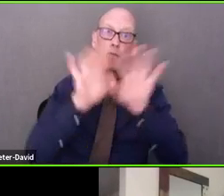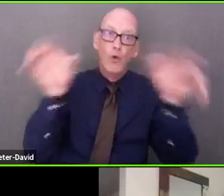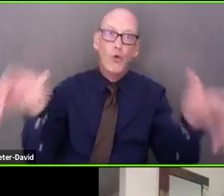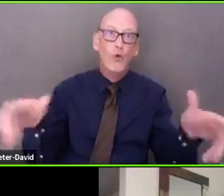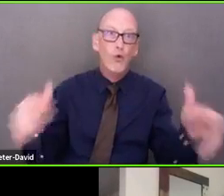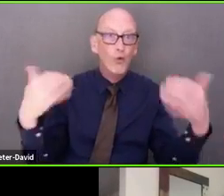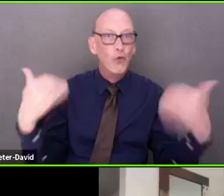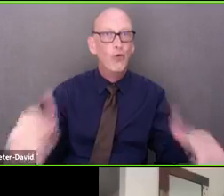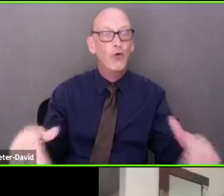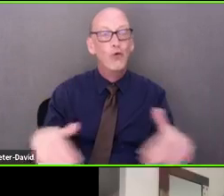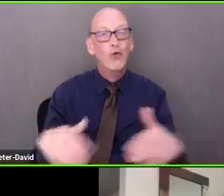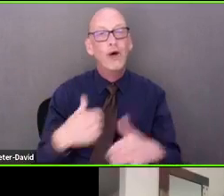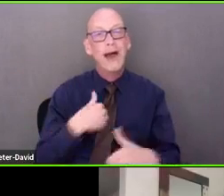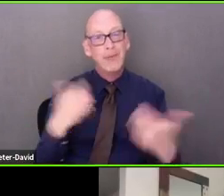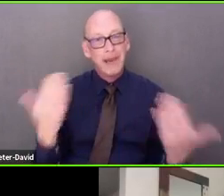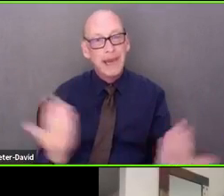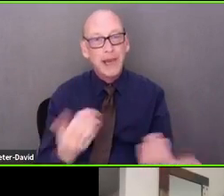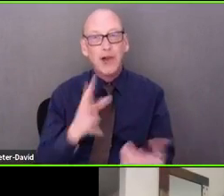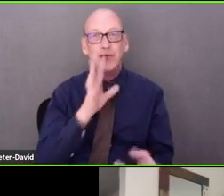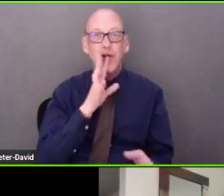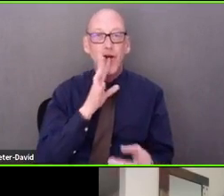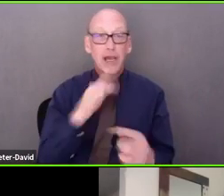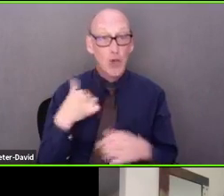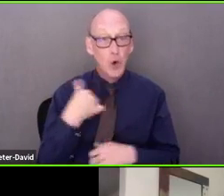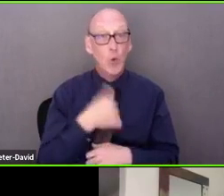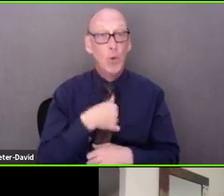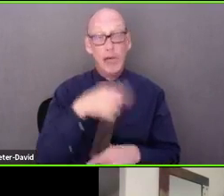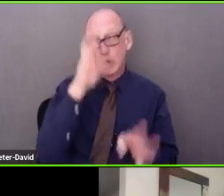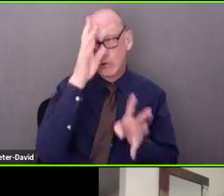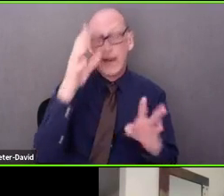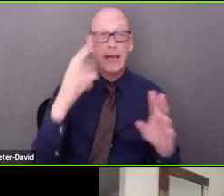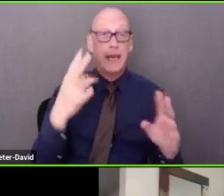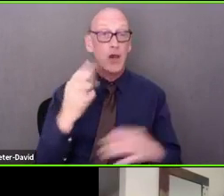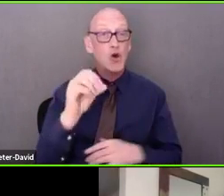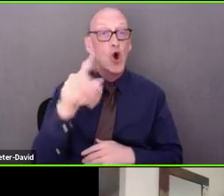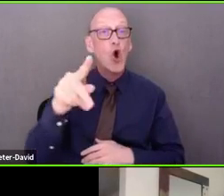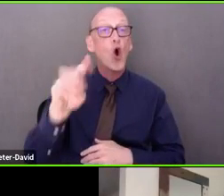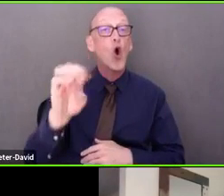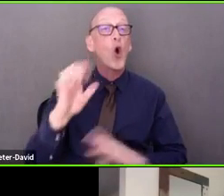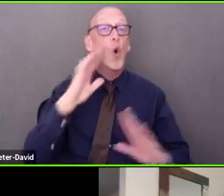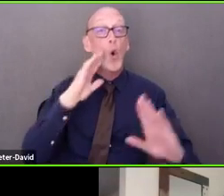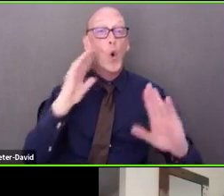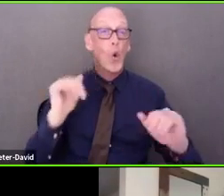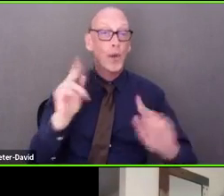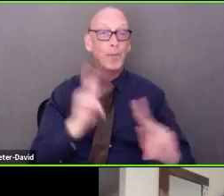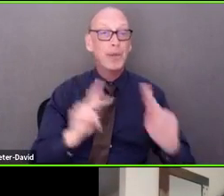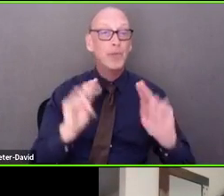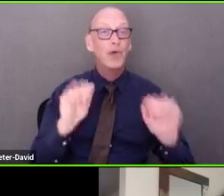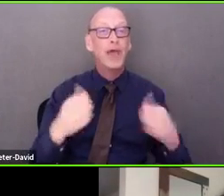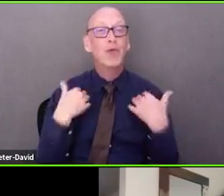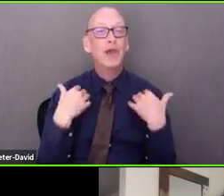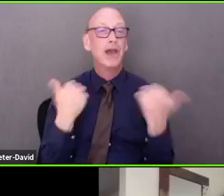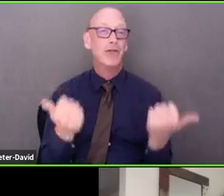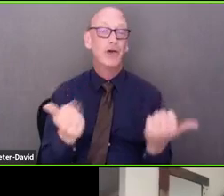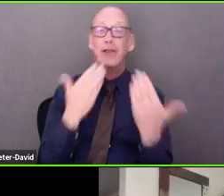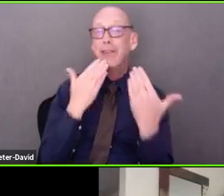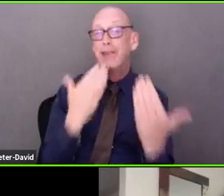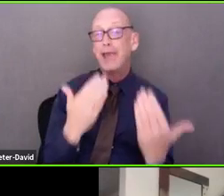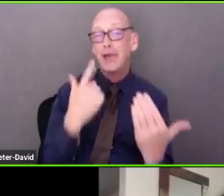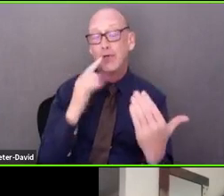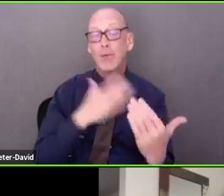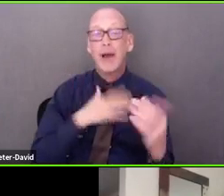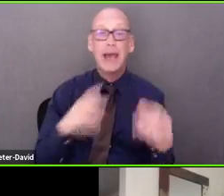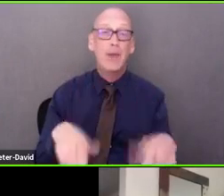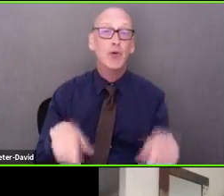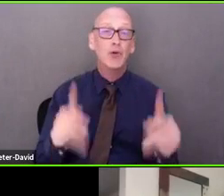and I'm here to talk that we are creating hope and that people can recover. So thank you for my opportunity to